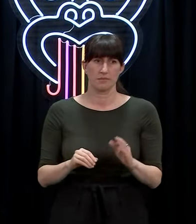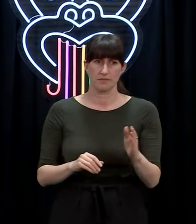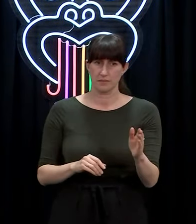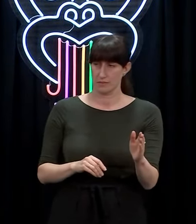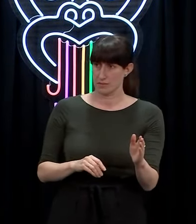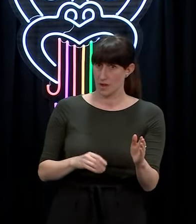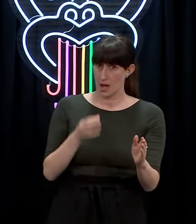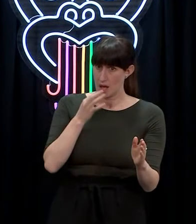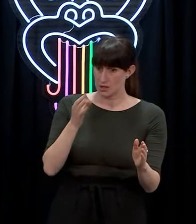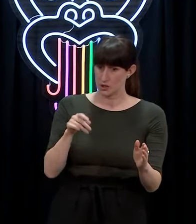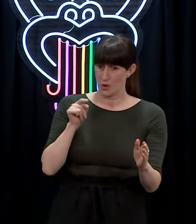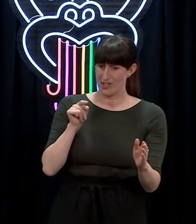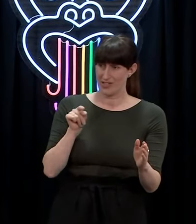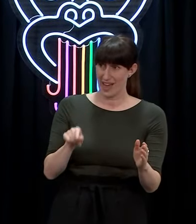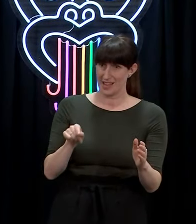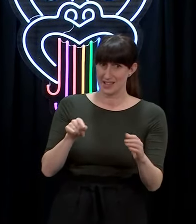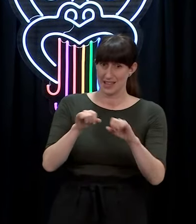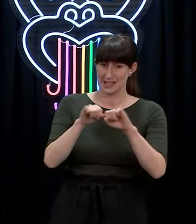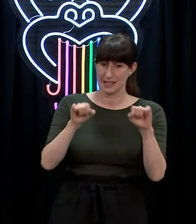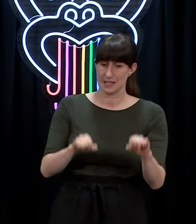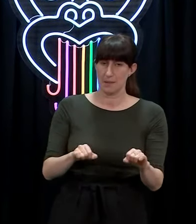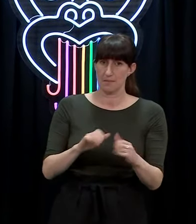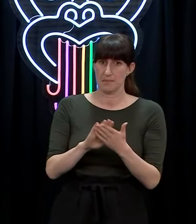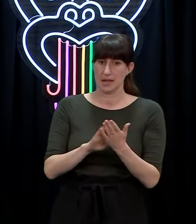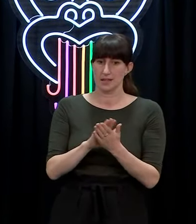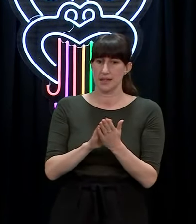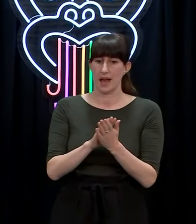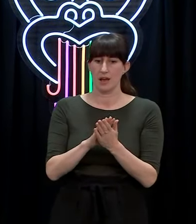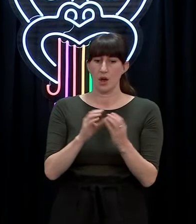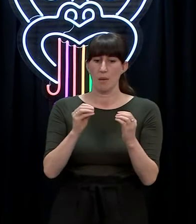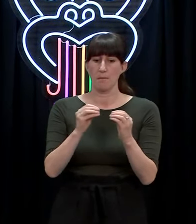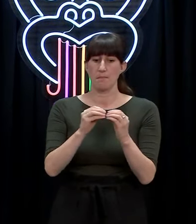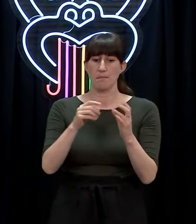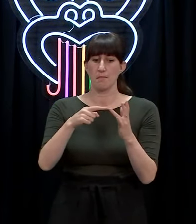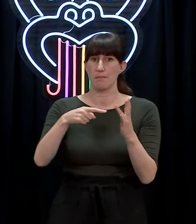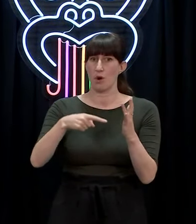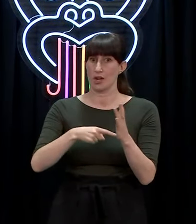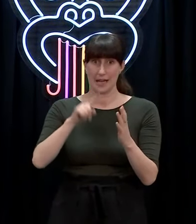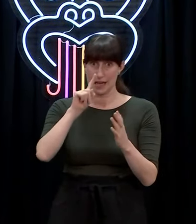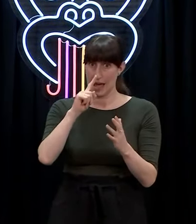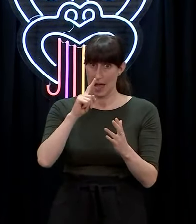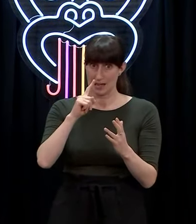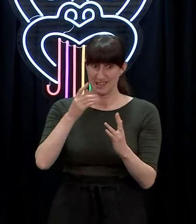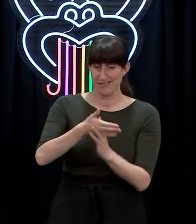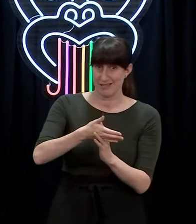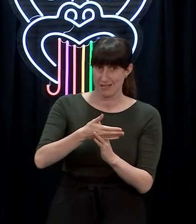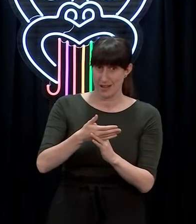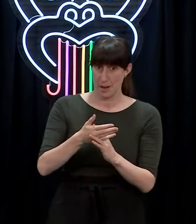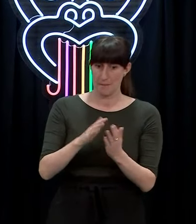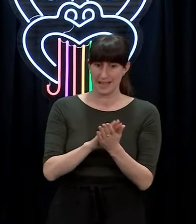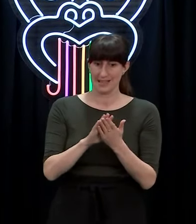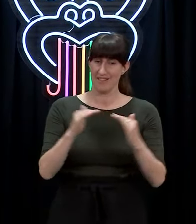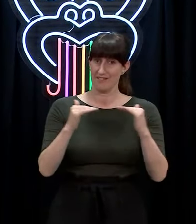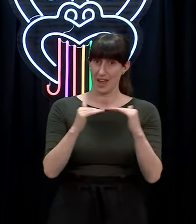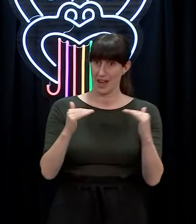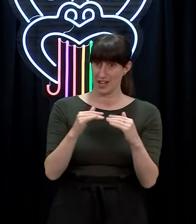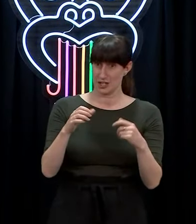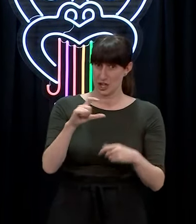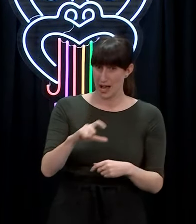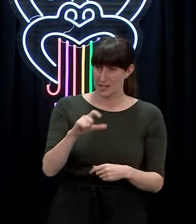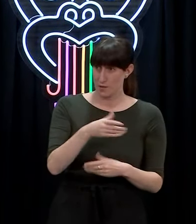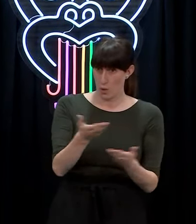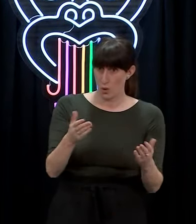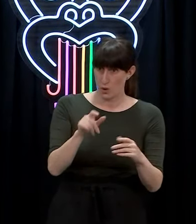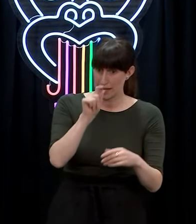was designed so that bots can't game it and Kiwis have a fair chance? That's correct, yes. And just to follow